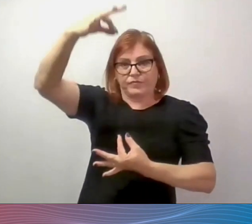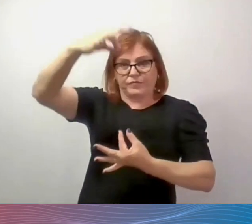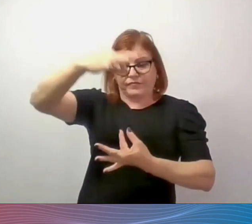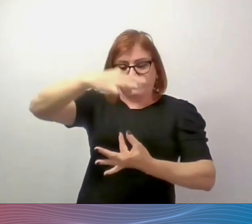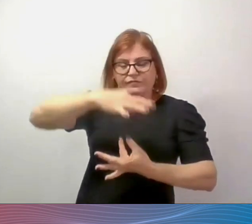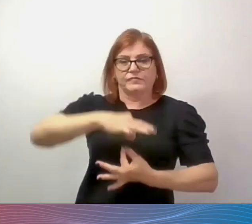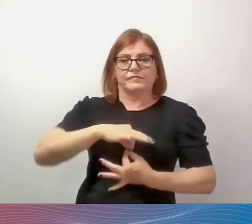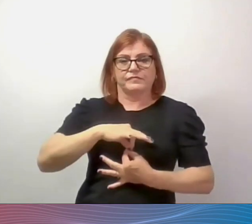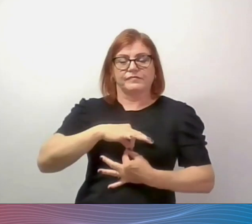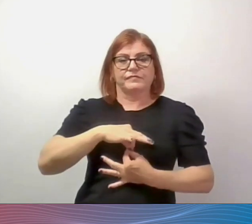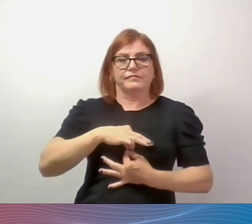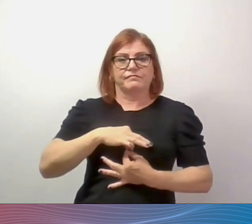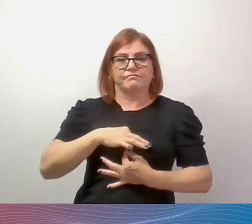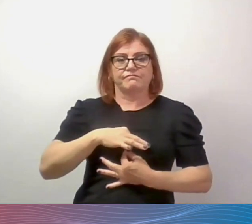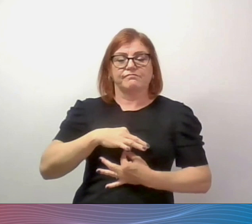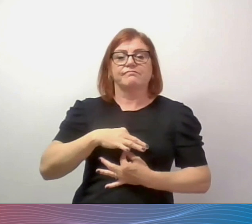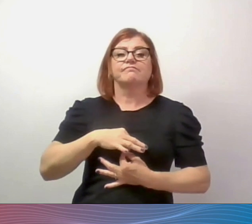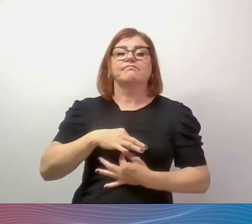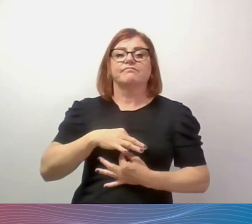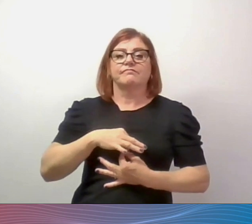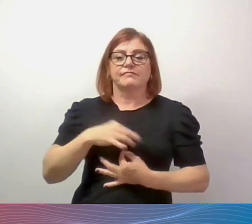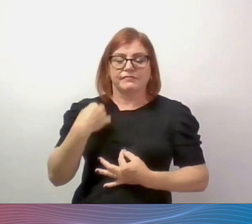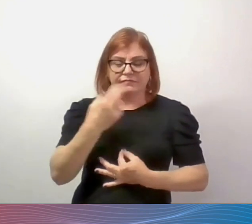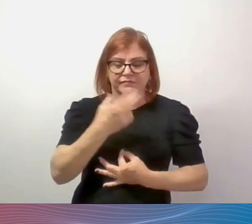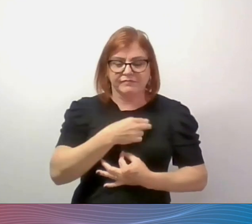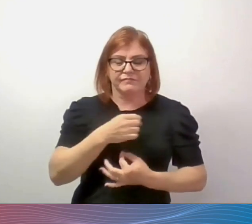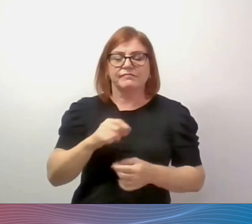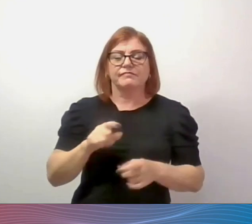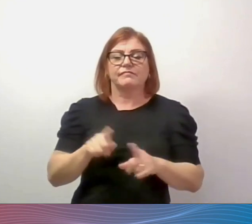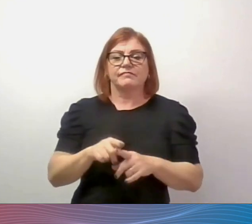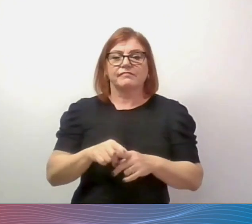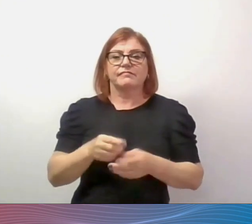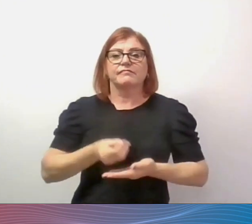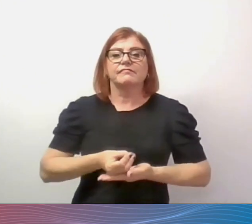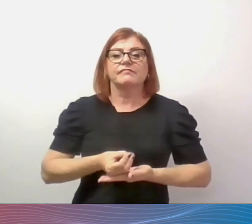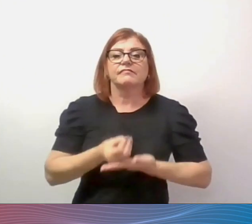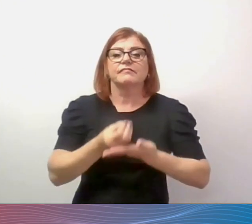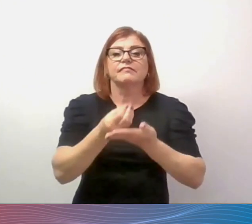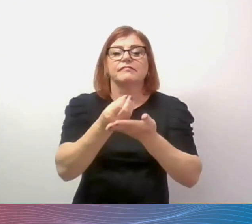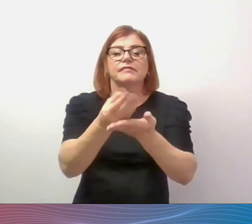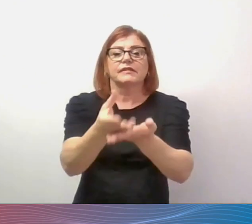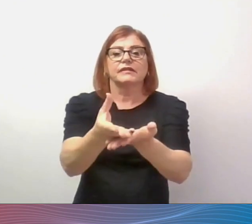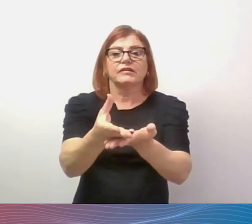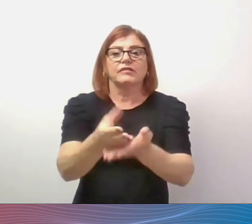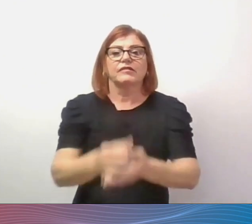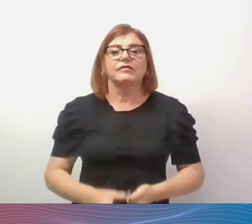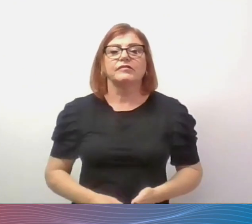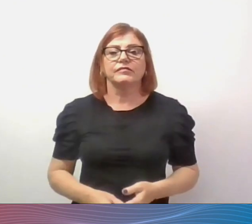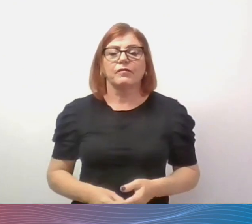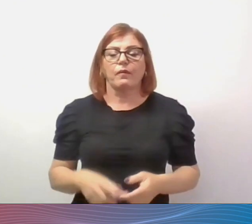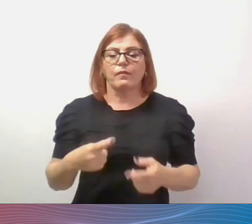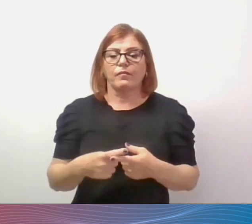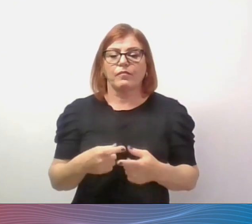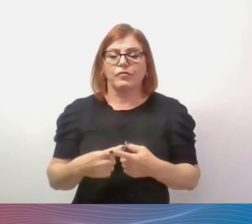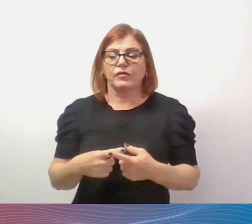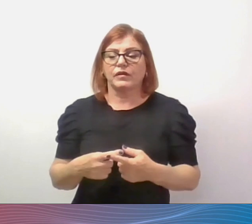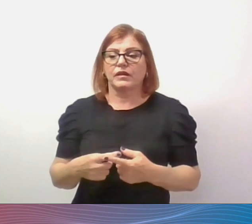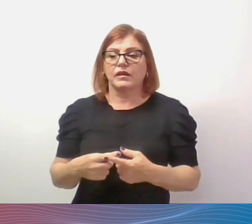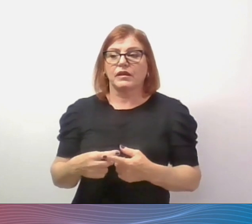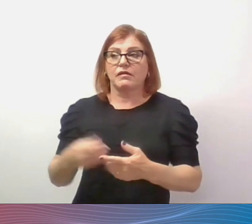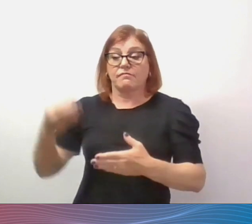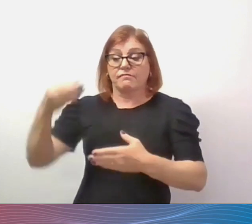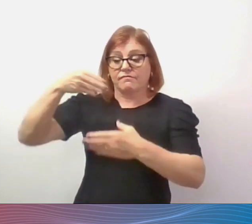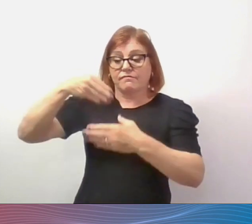também doadores. And he wants to cause us to be givers. Porque é ele mesmo o doador entrou em nós. Because he